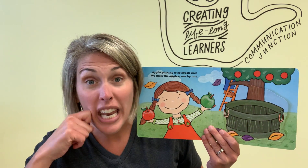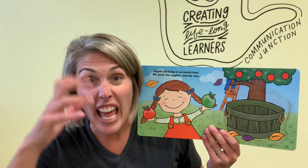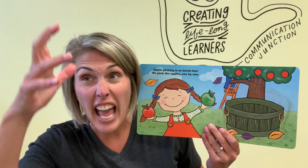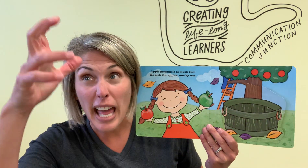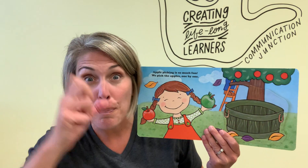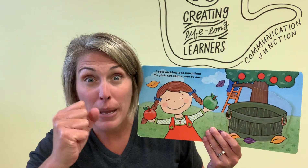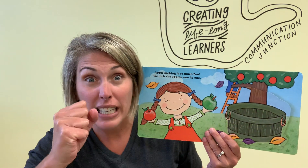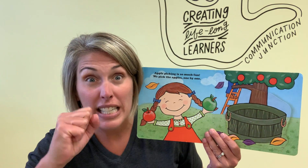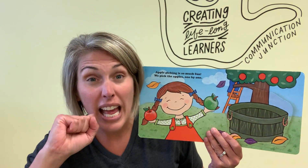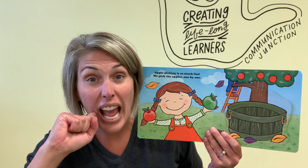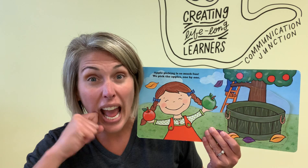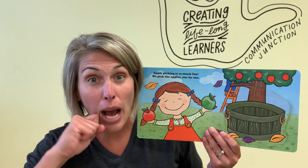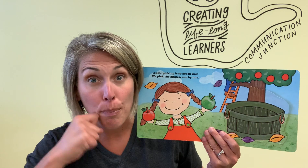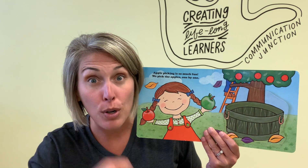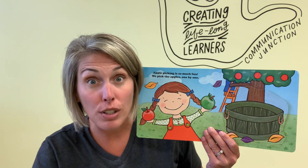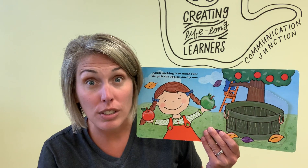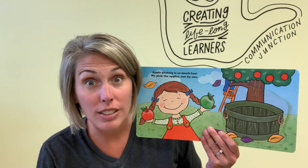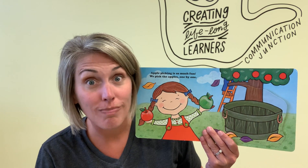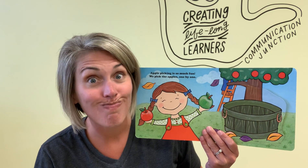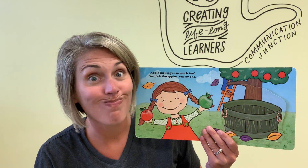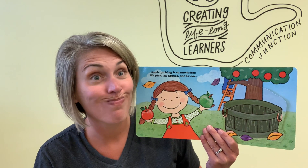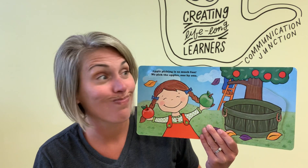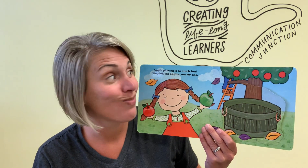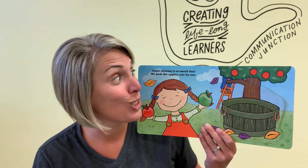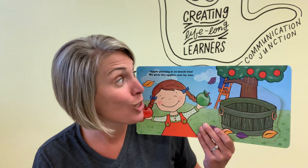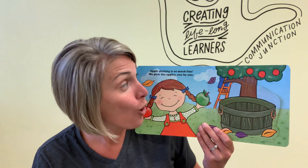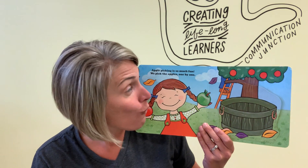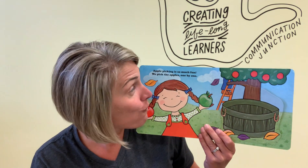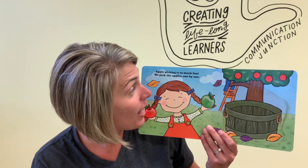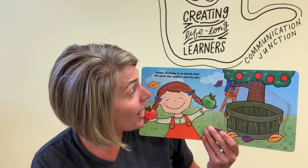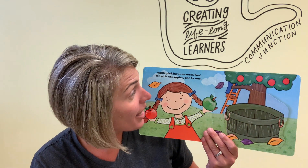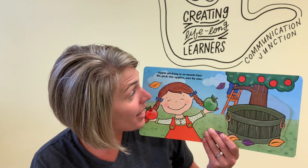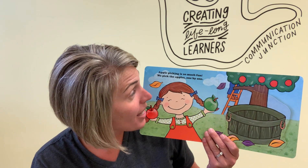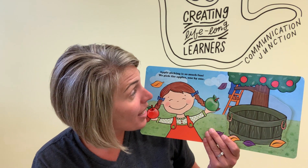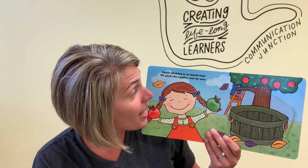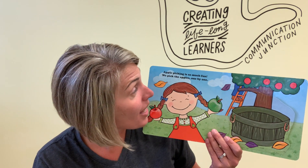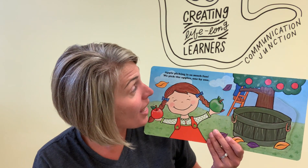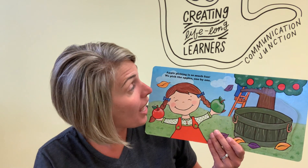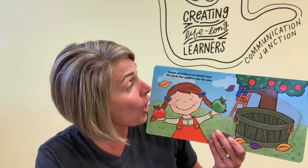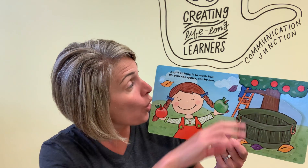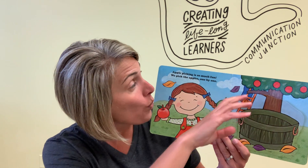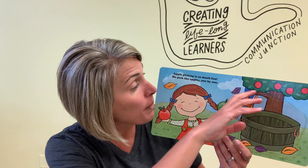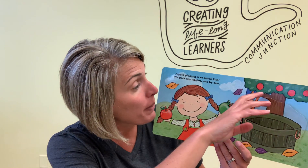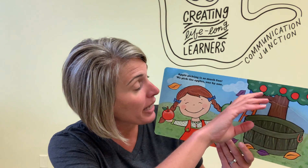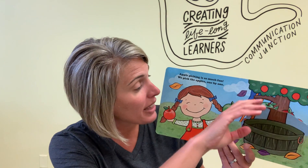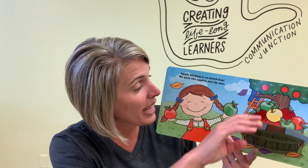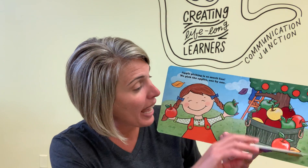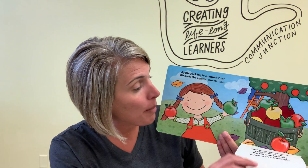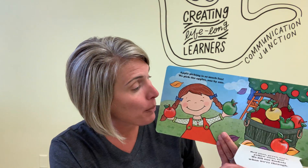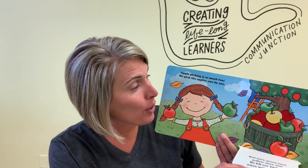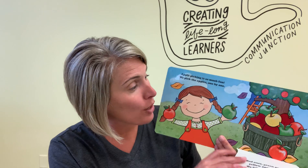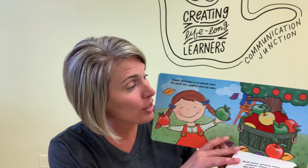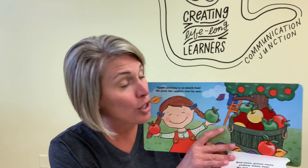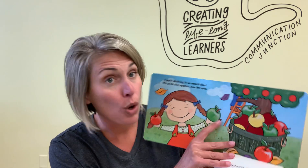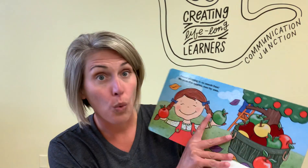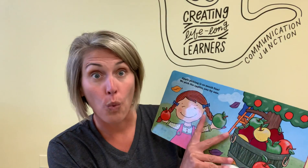and picked apples? So fun. We pick the apples one